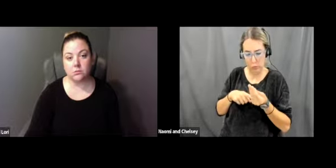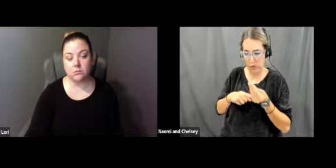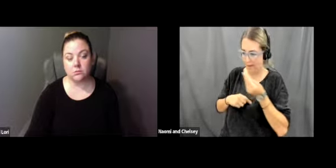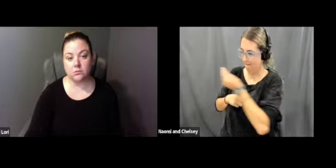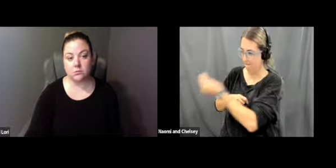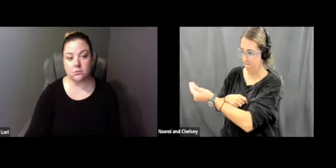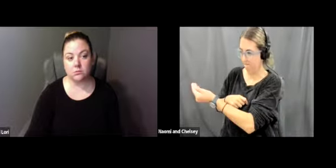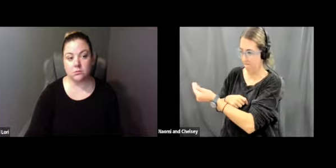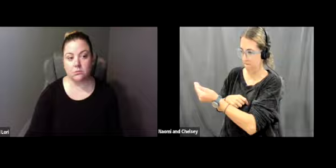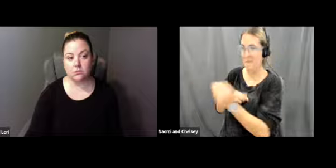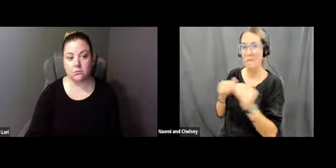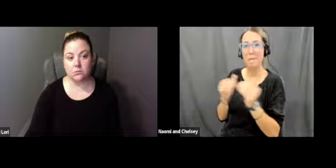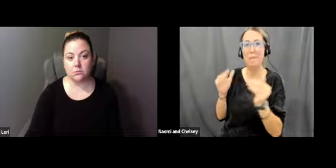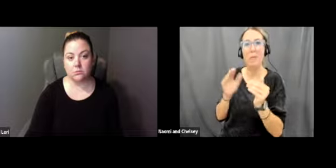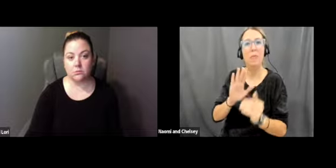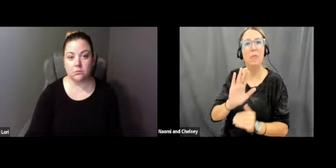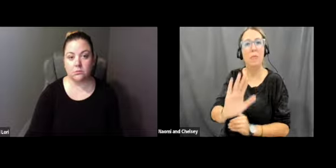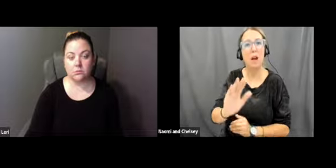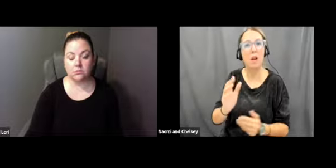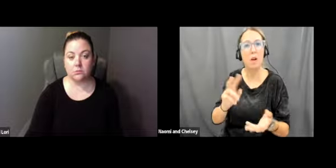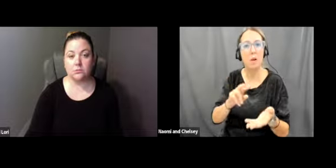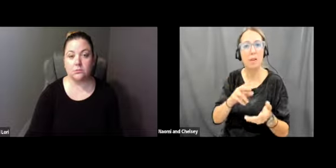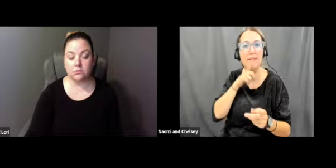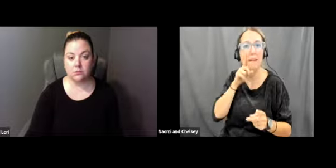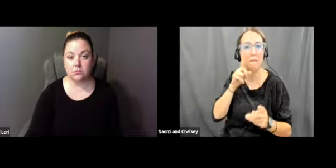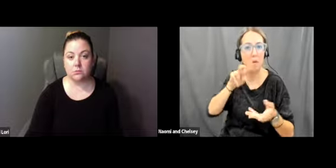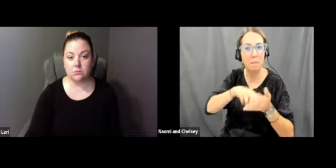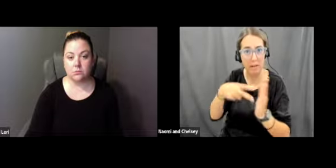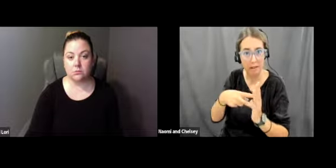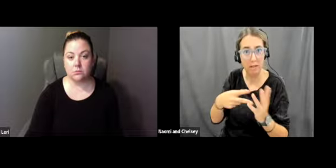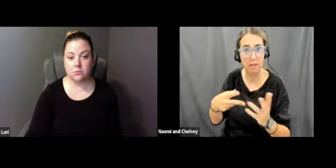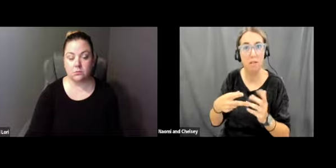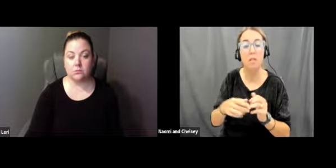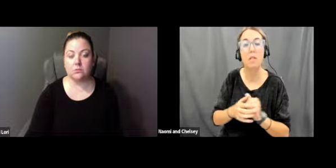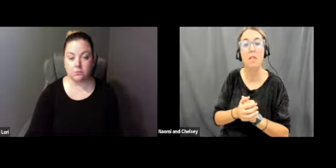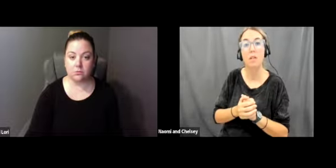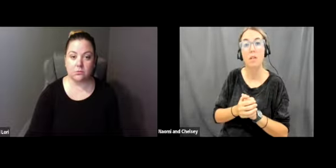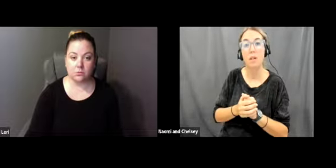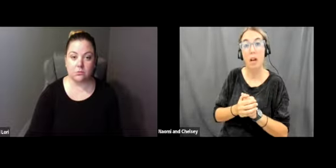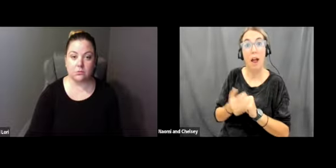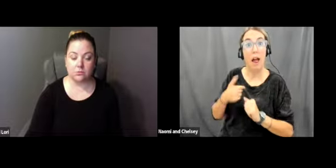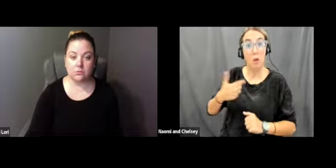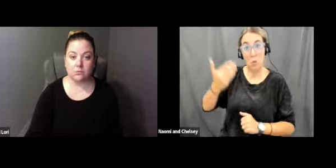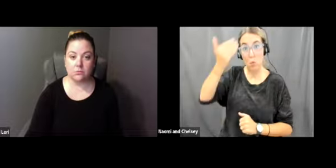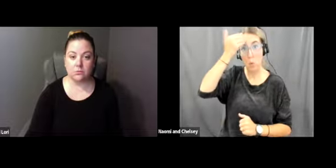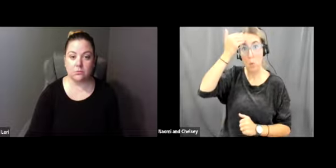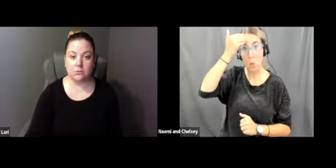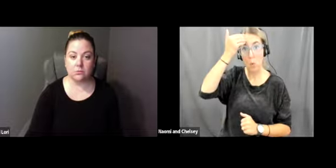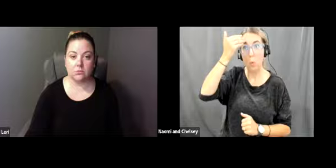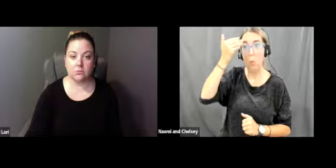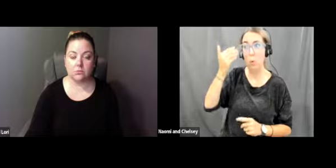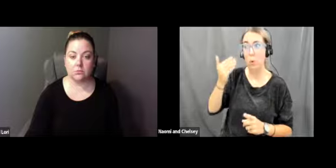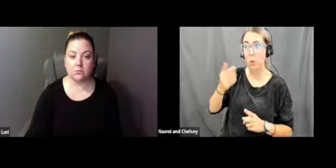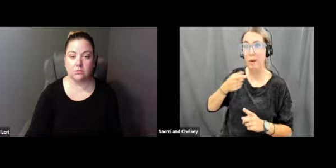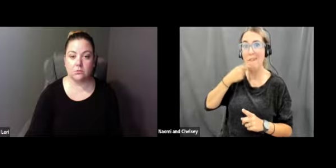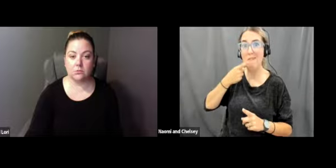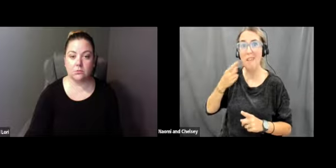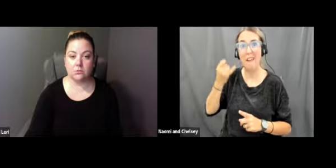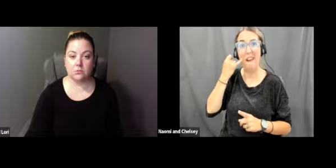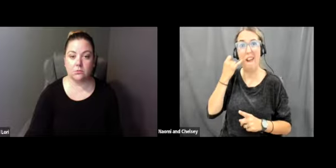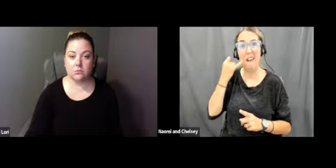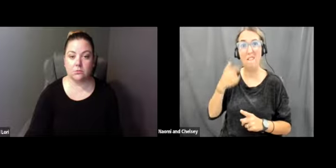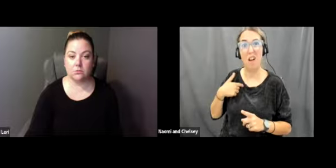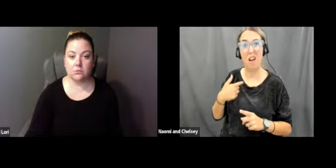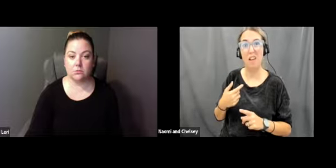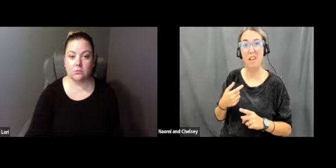in mainstream hearing culture, and kind of make it, I don't want to use the word palatable because I'm not changing the message, but